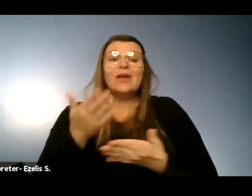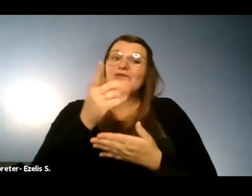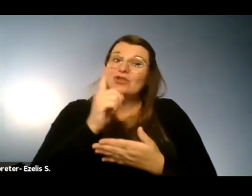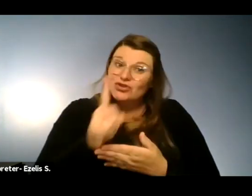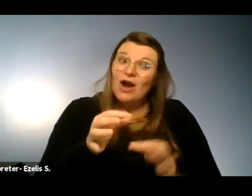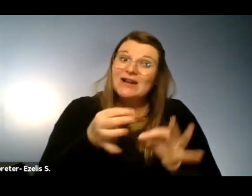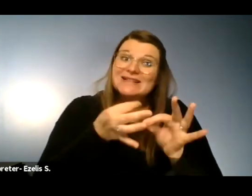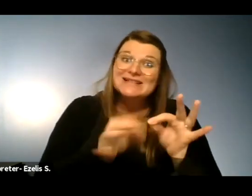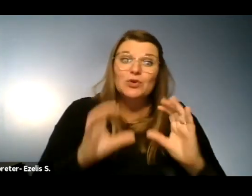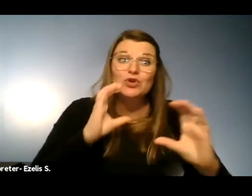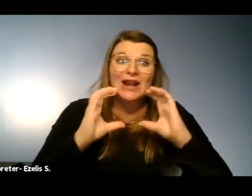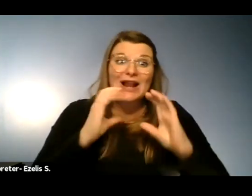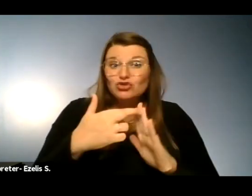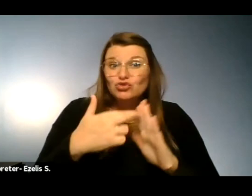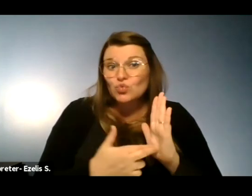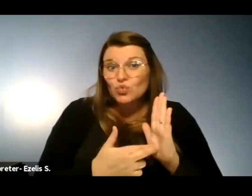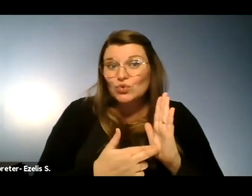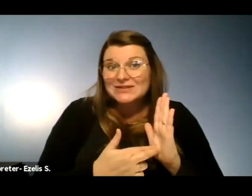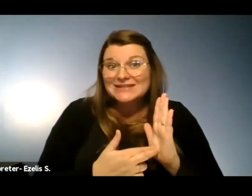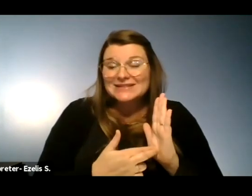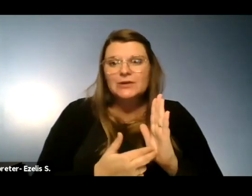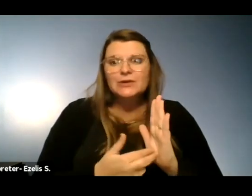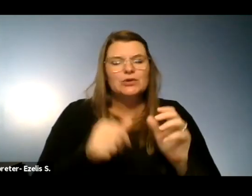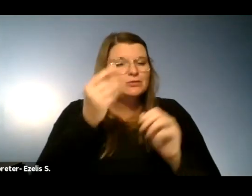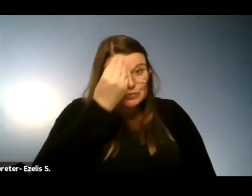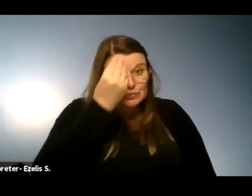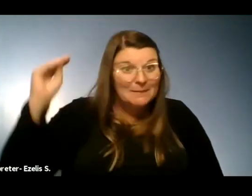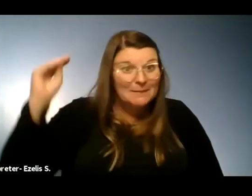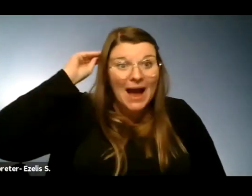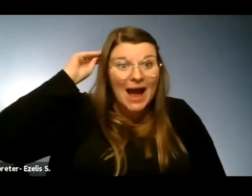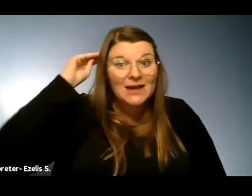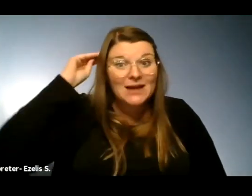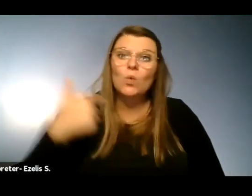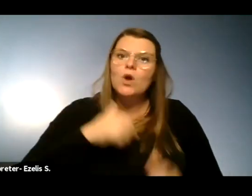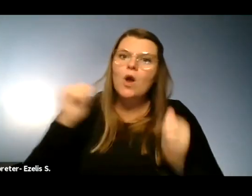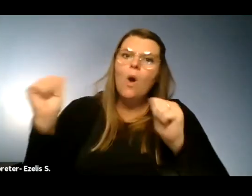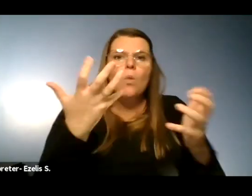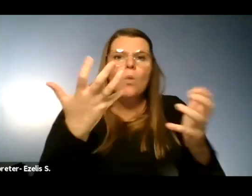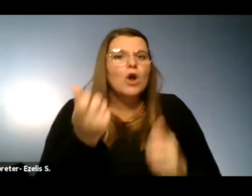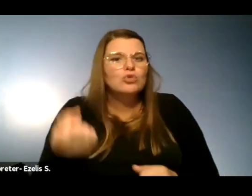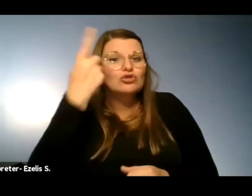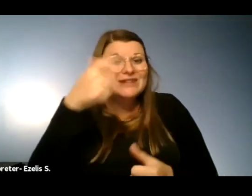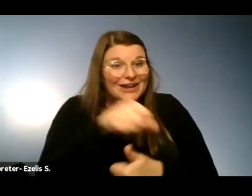simple communication rules to keep in mind if we all want to understand each other.